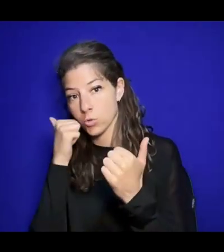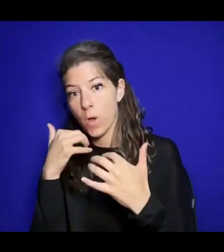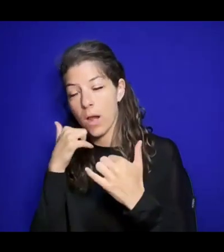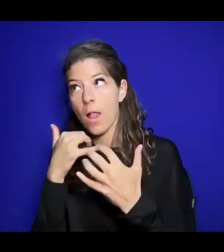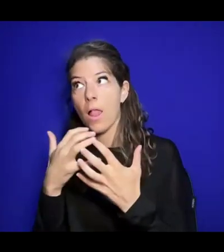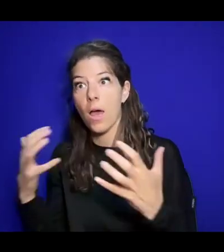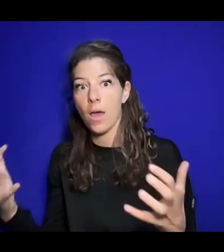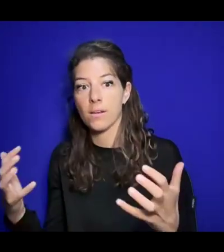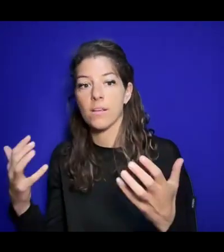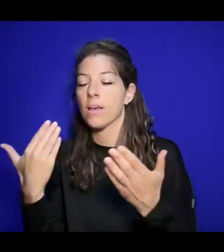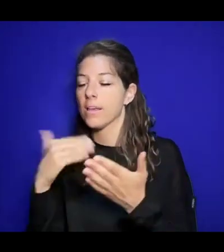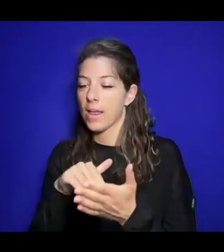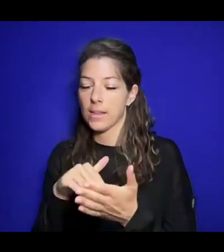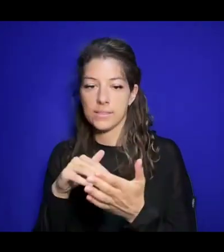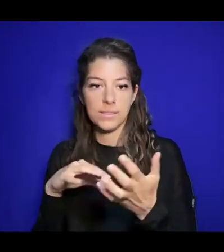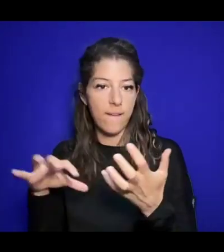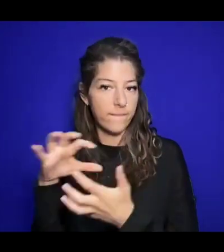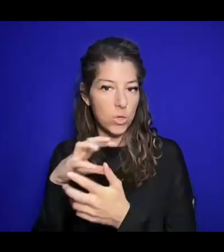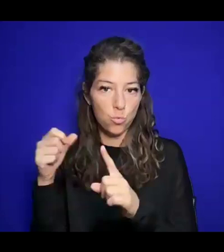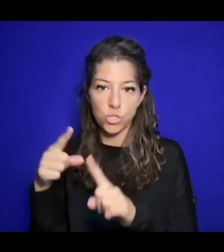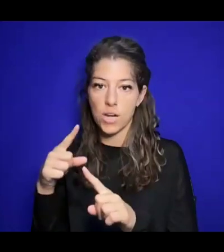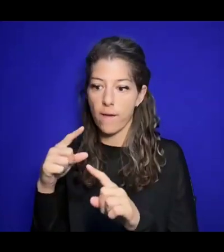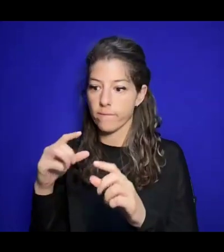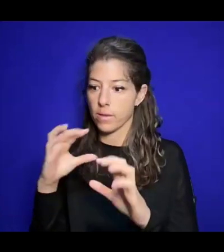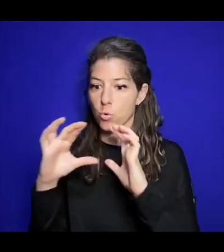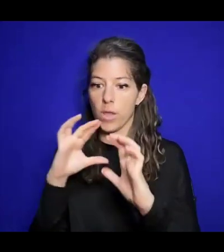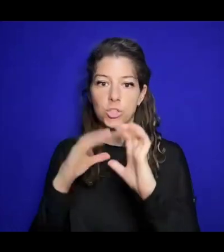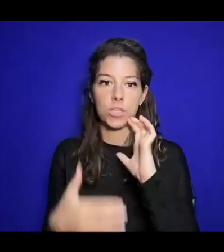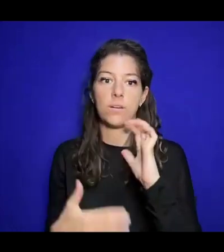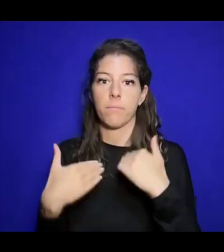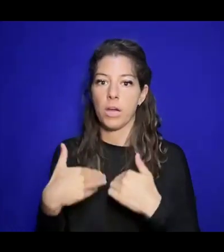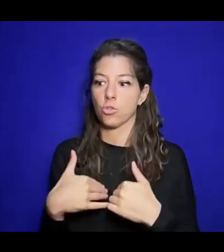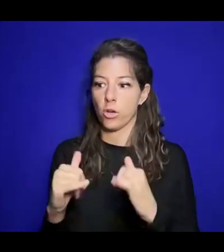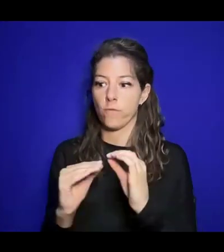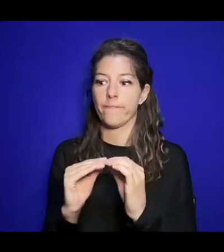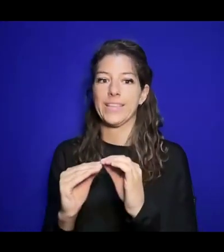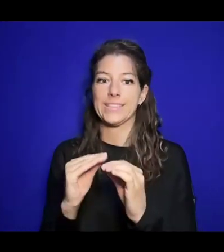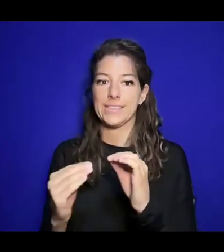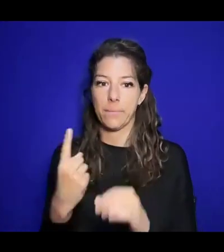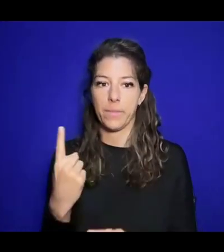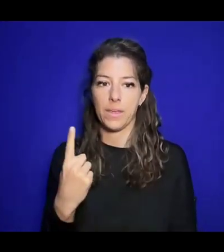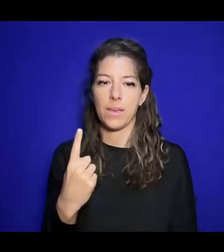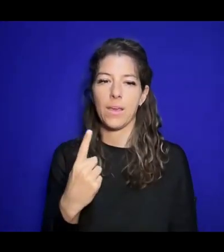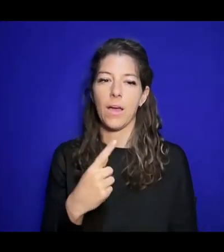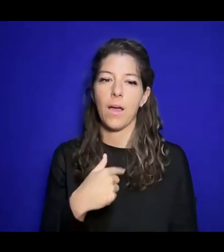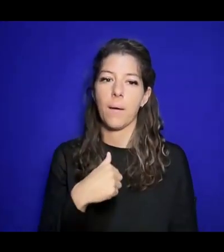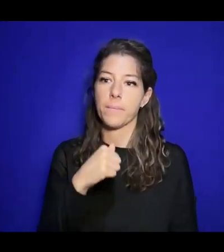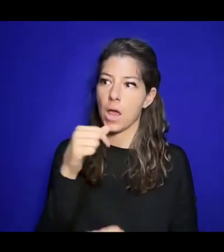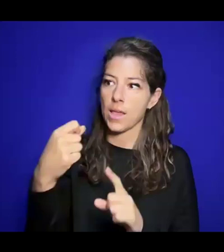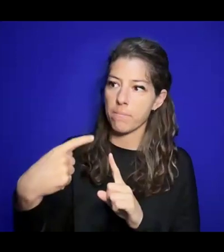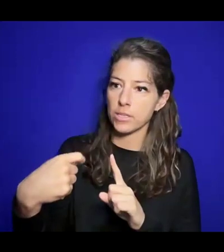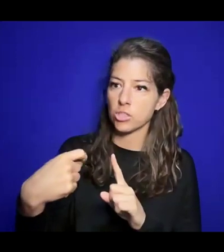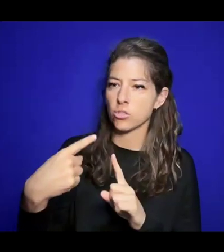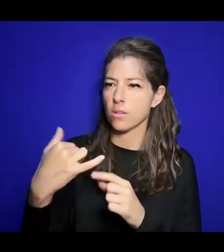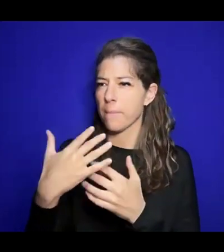profusely. Again, it's a confusion of communication. The body's trying to fix something. I'm not getting messages why that